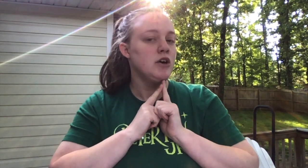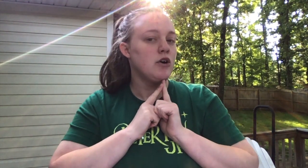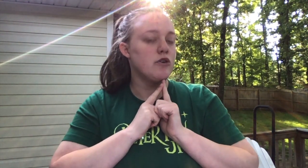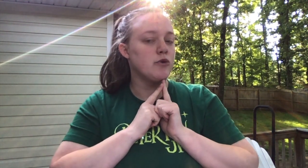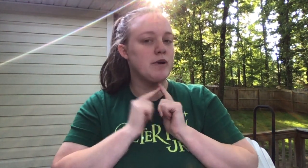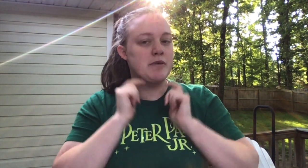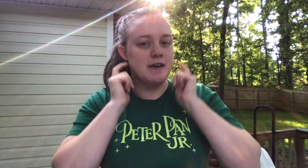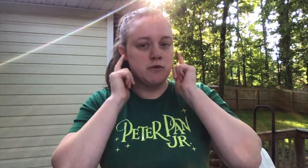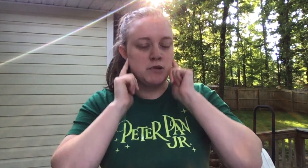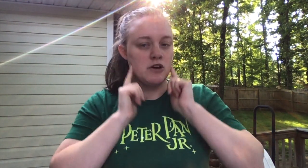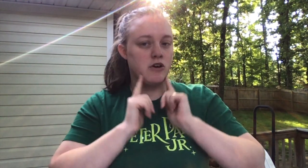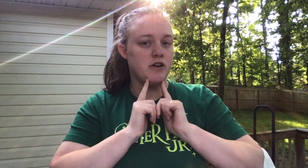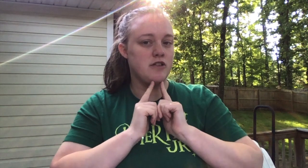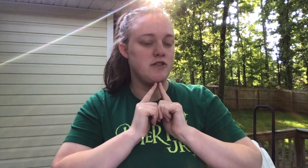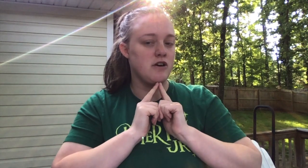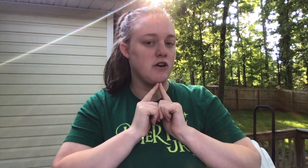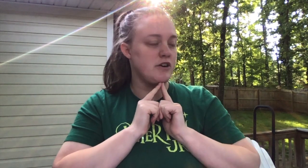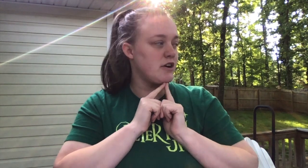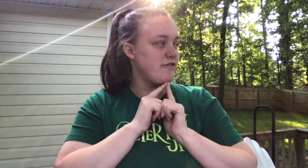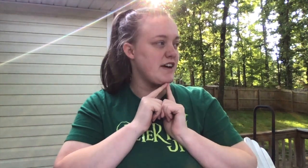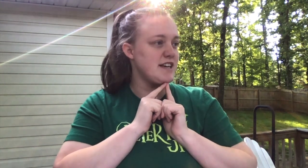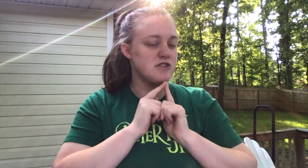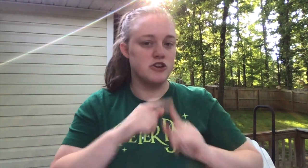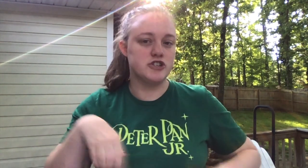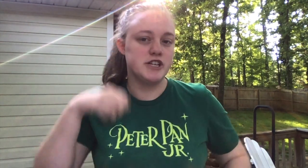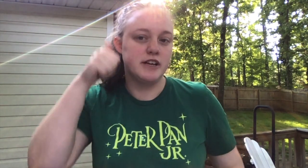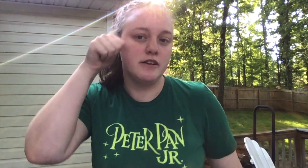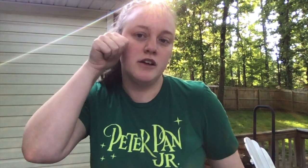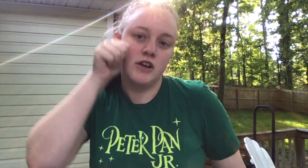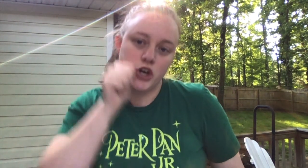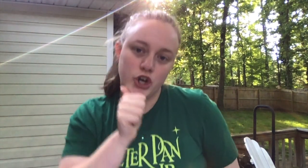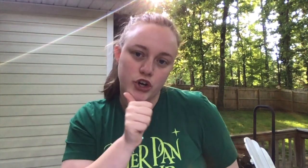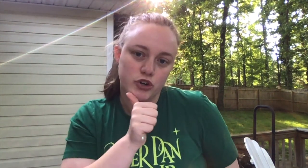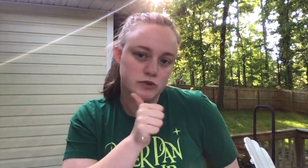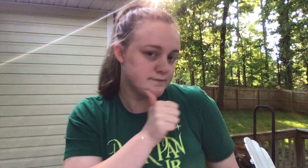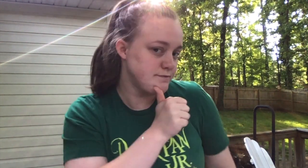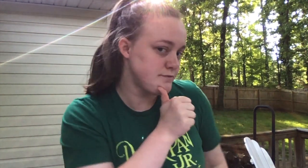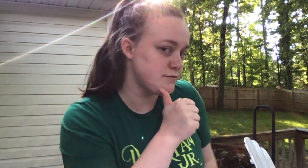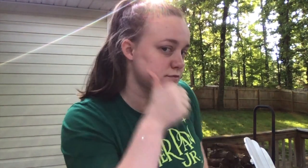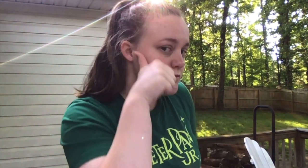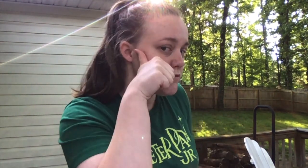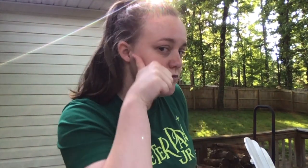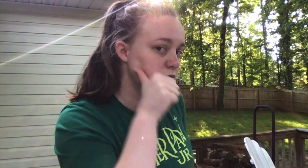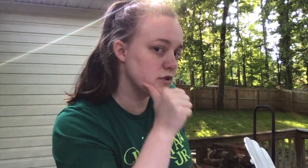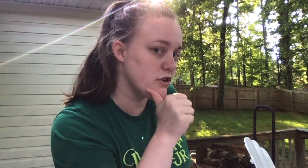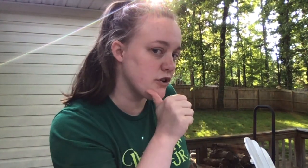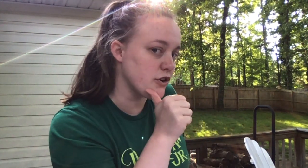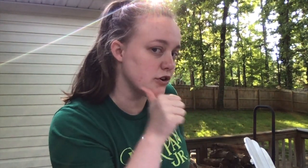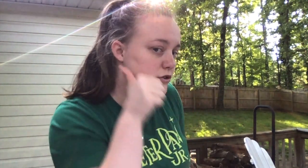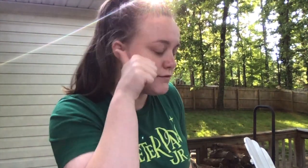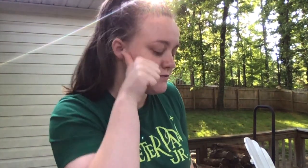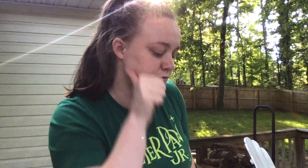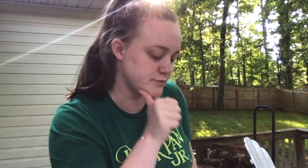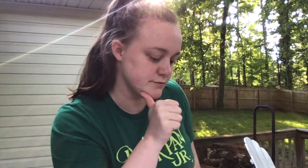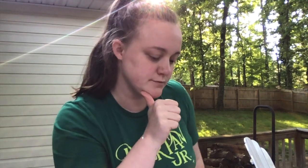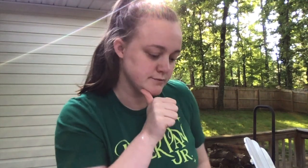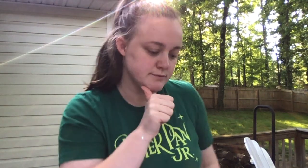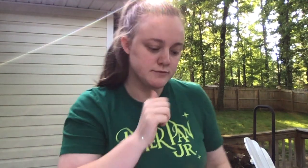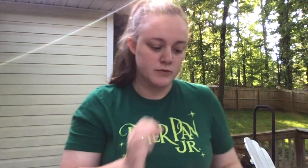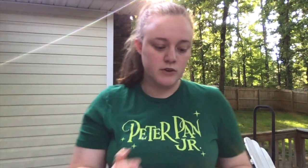the ribbon that would be on her face, on her chin. Girl. Girl. Okay,